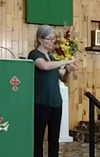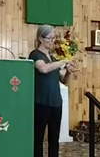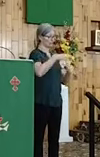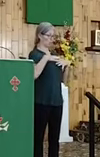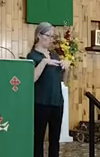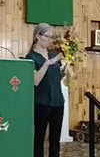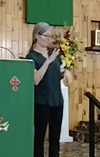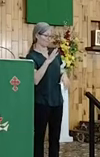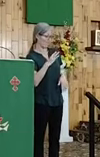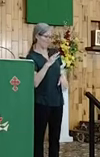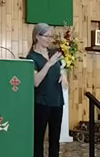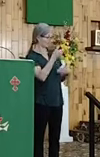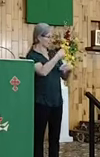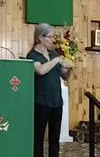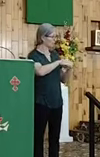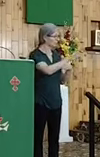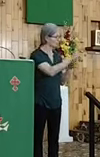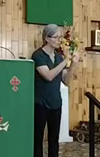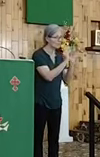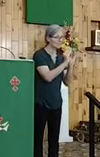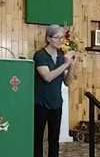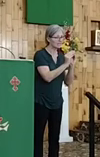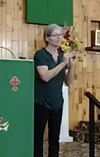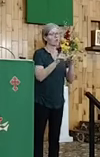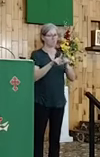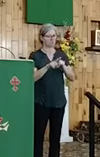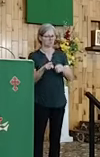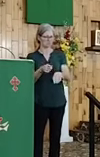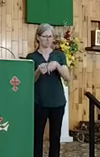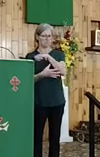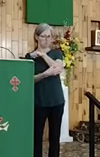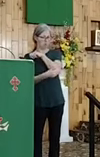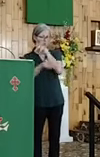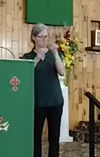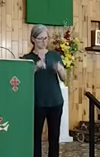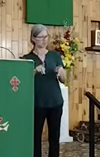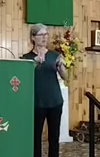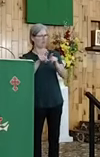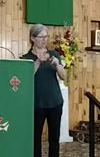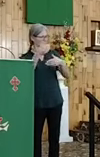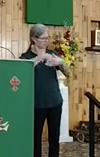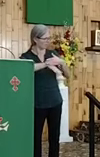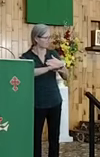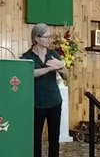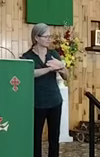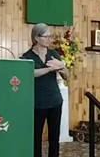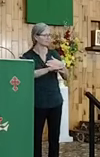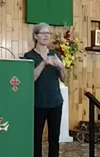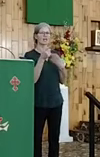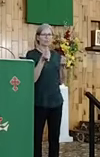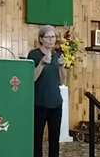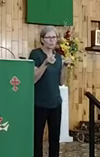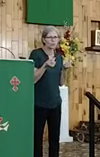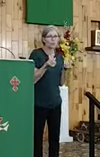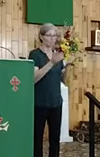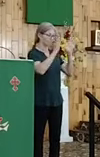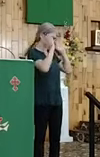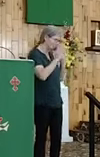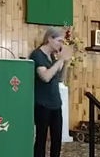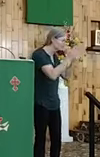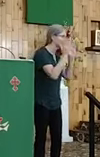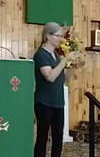your assembly, and a poor person in shabby clothes also comes in, and you pay attention to the